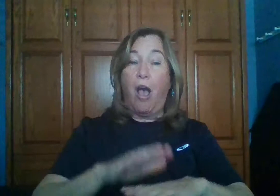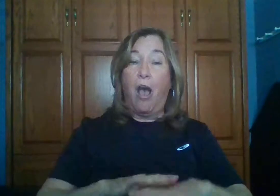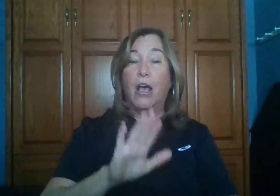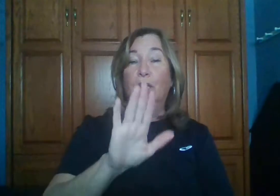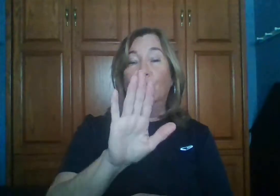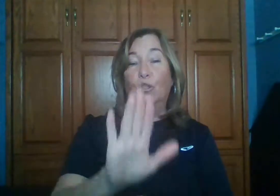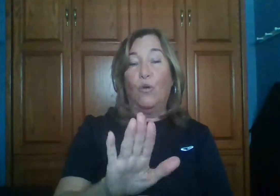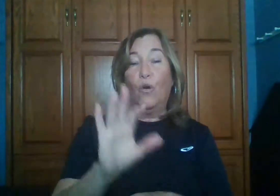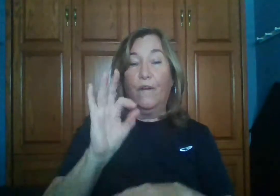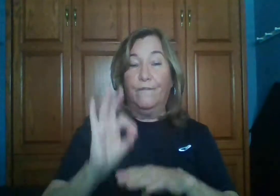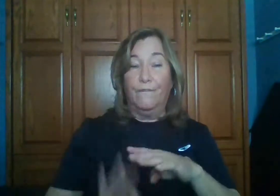your feet.